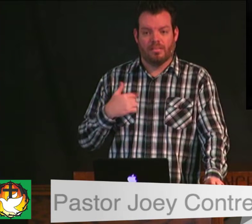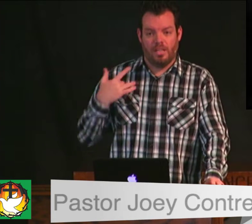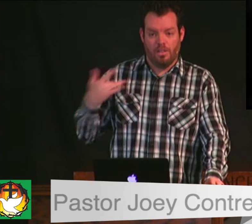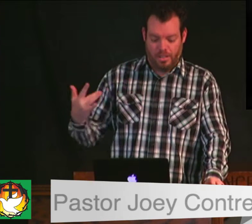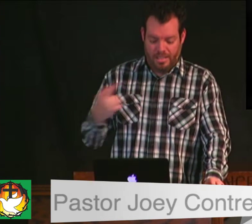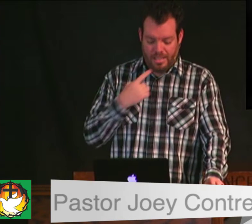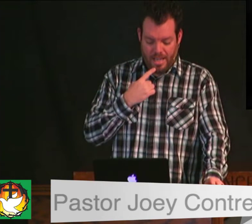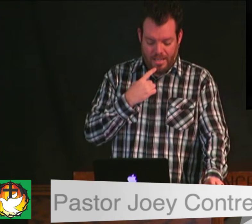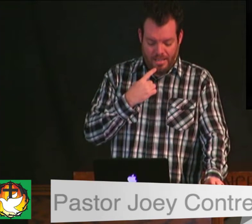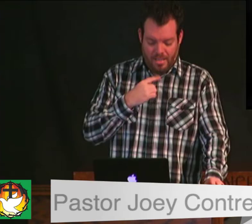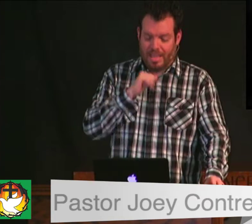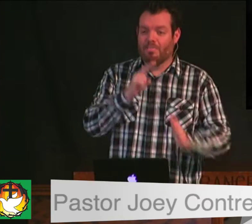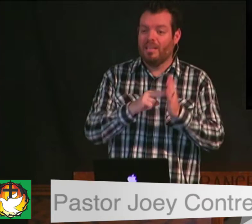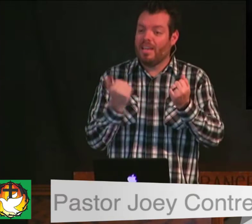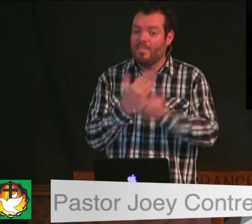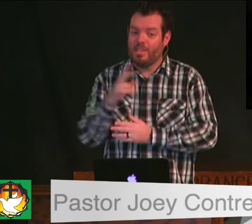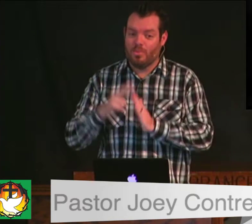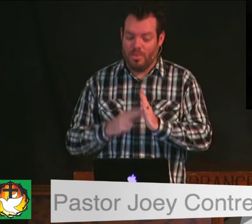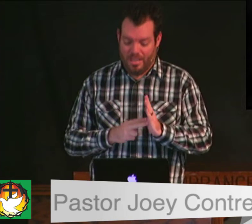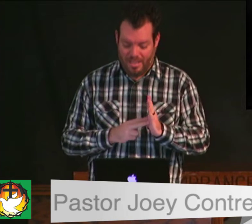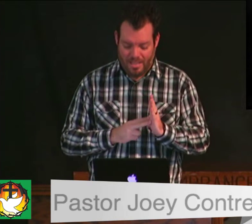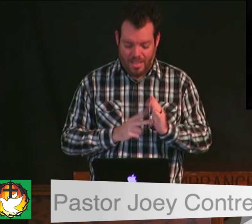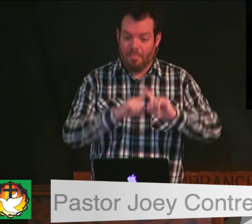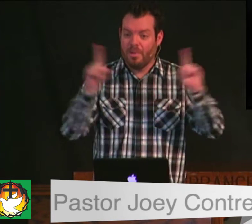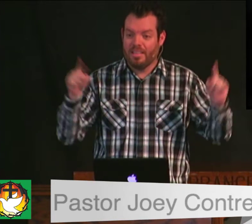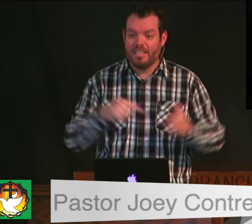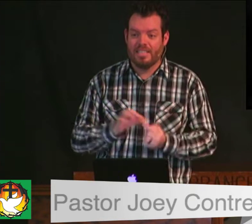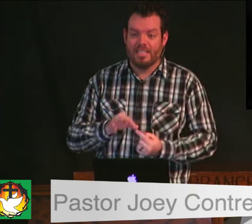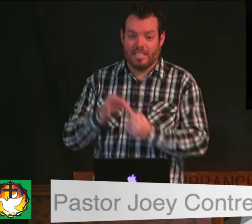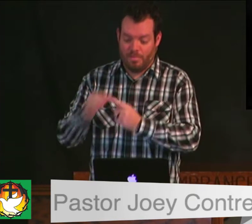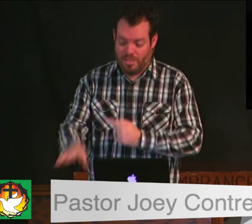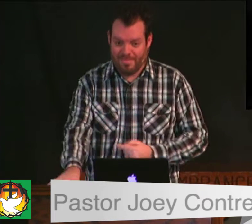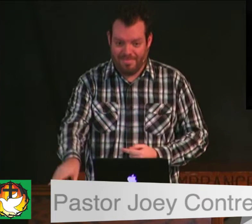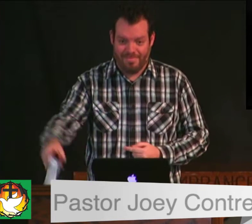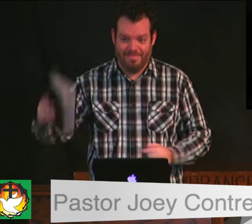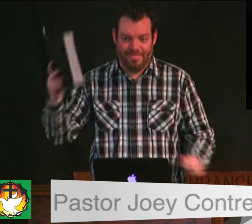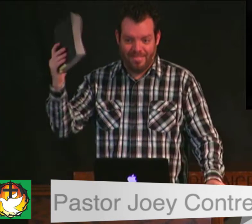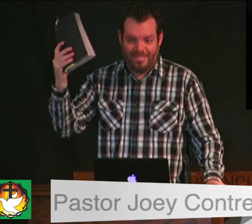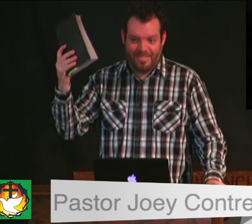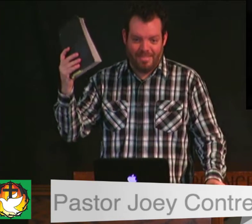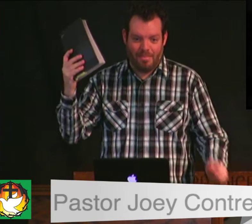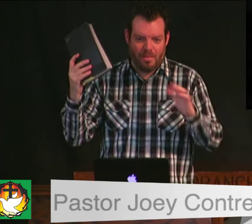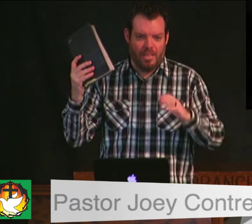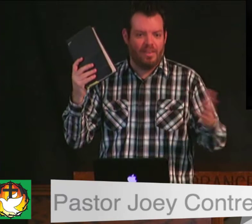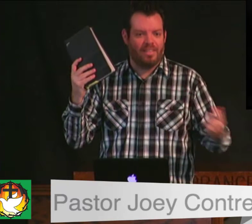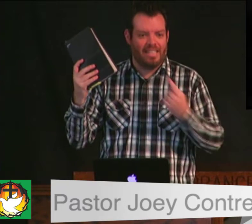I usually say not to believe everything you read, but this is the exception. Believe everything it